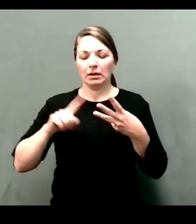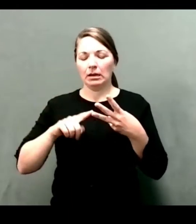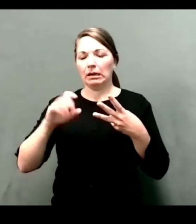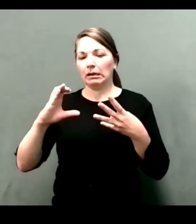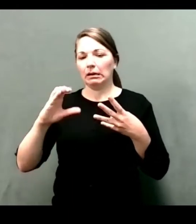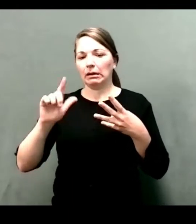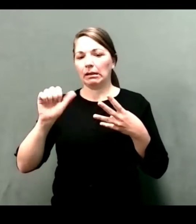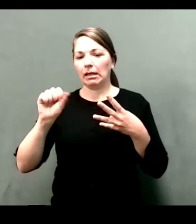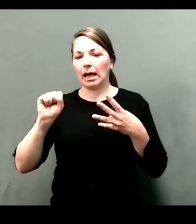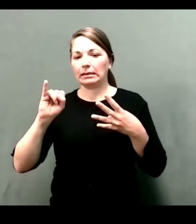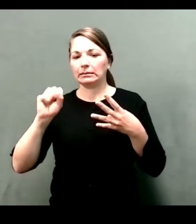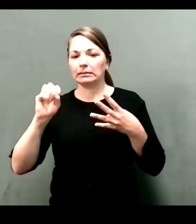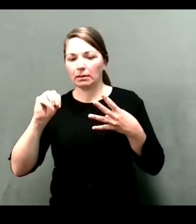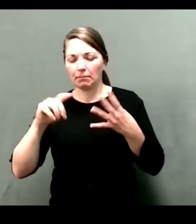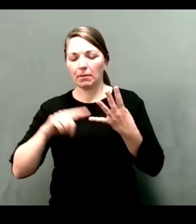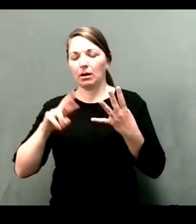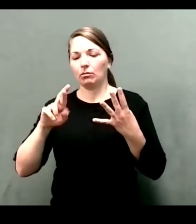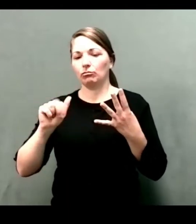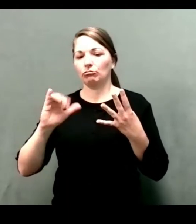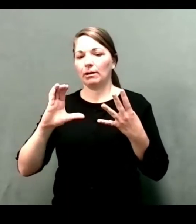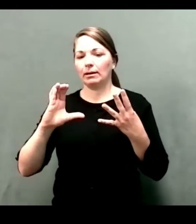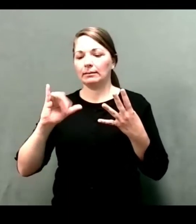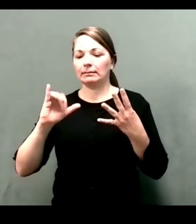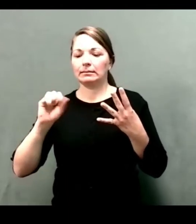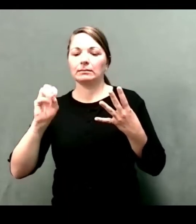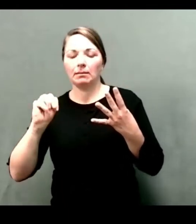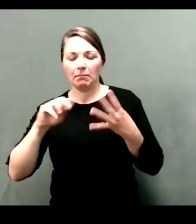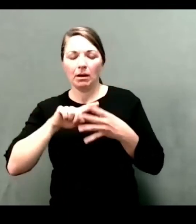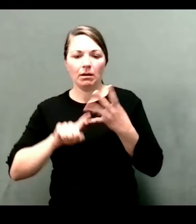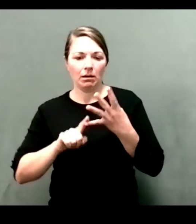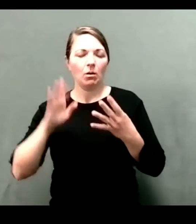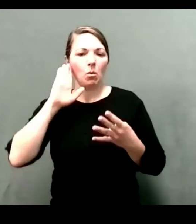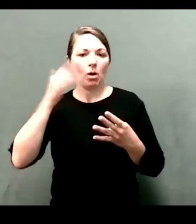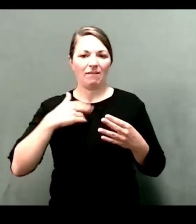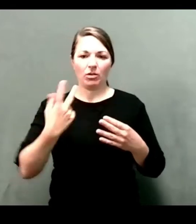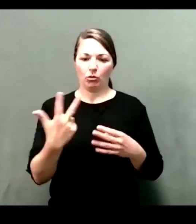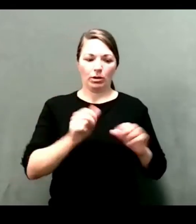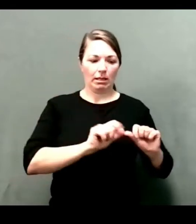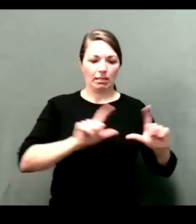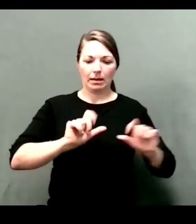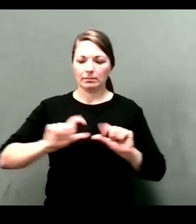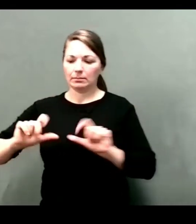are going to be using 3 different lenses to think about oppression: how oppression was a root cause for the